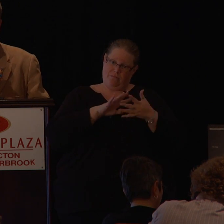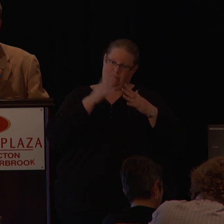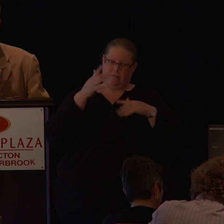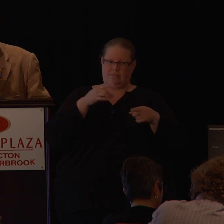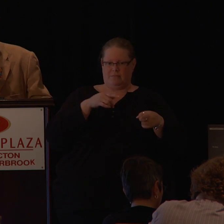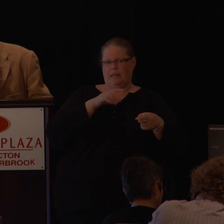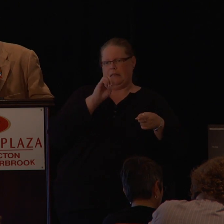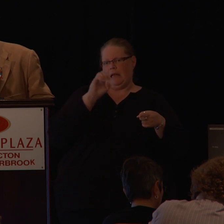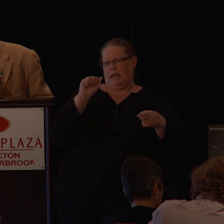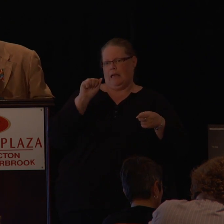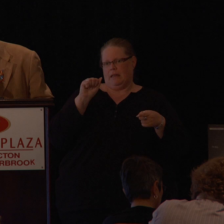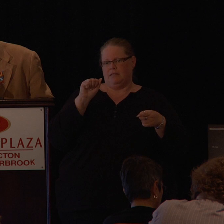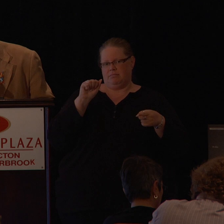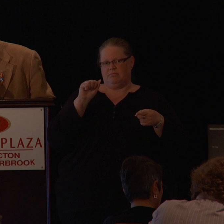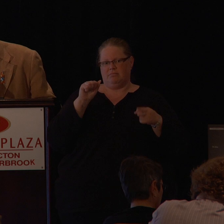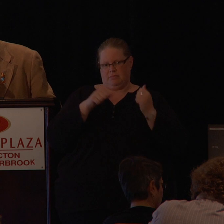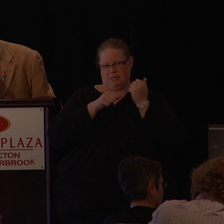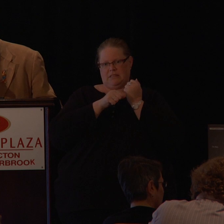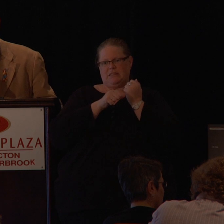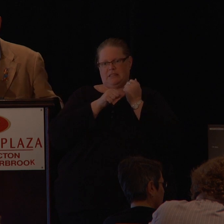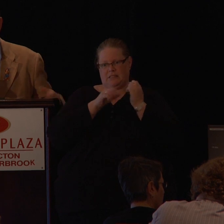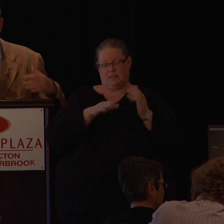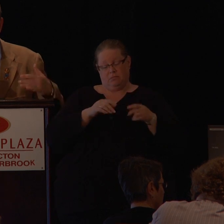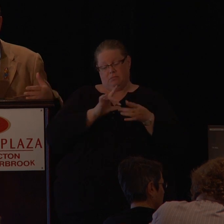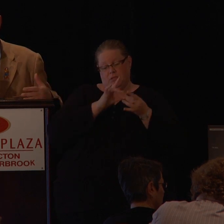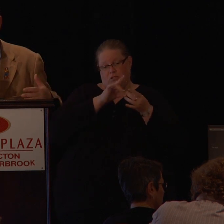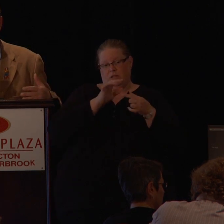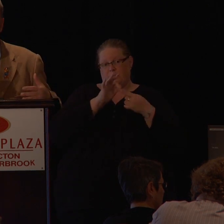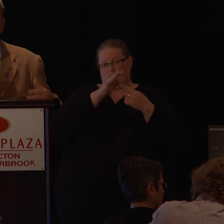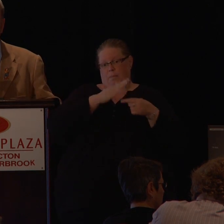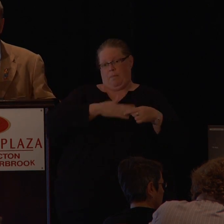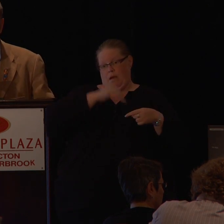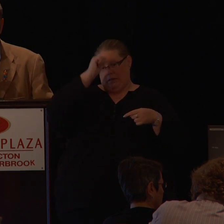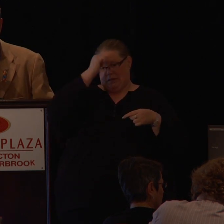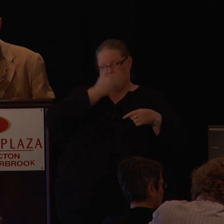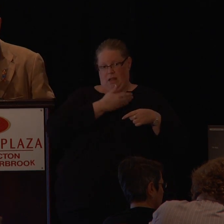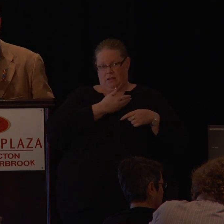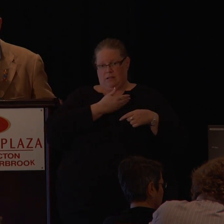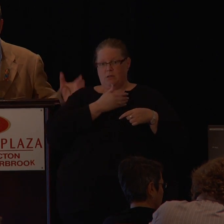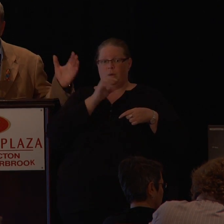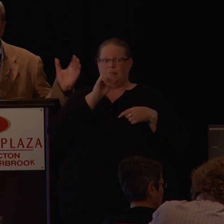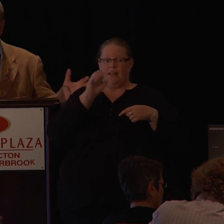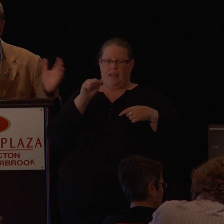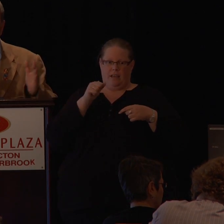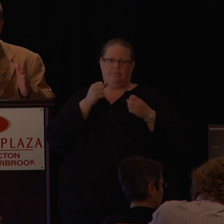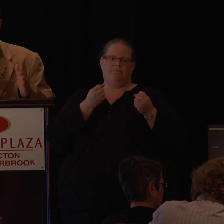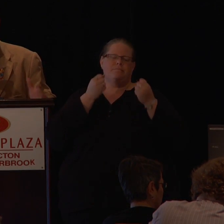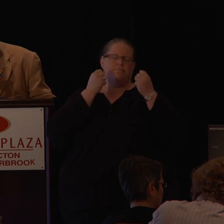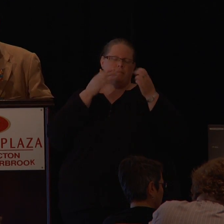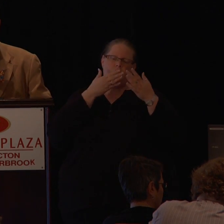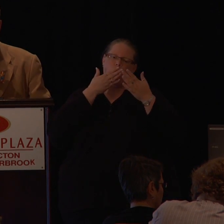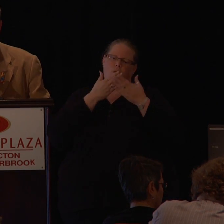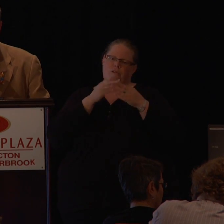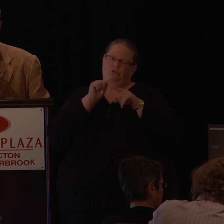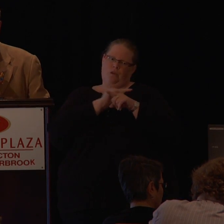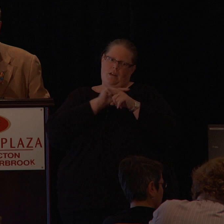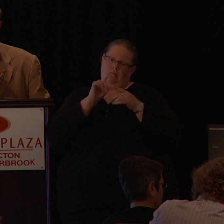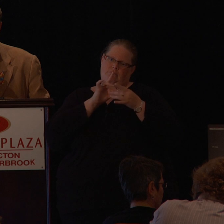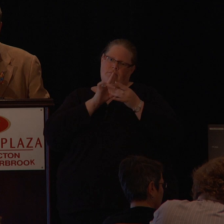for autism is the education assistant. And they've been well trained to a substantial number. So we've had some